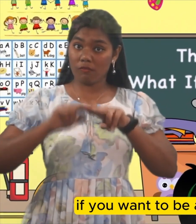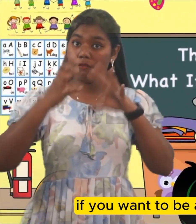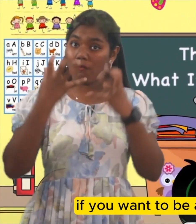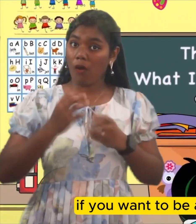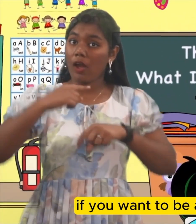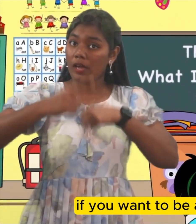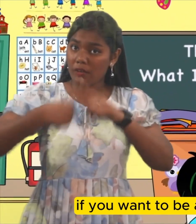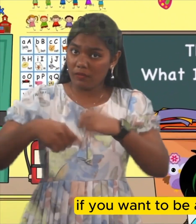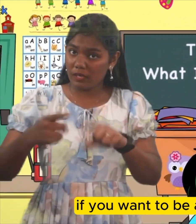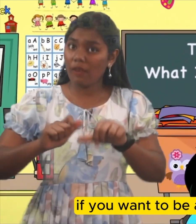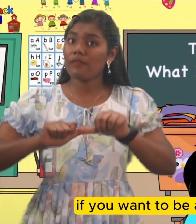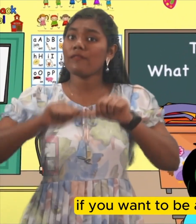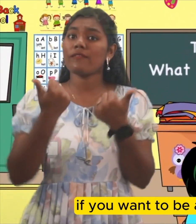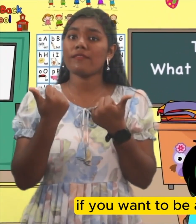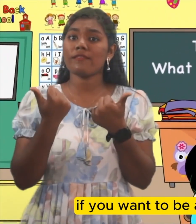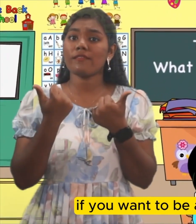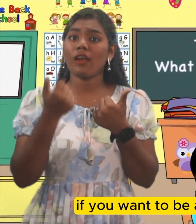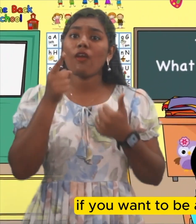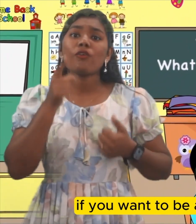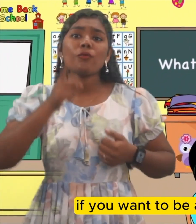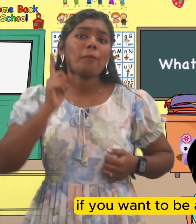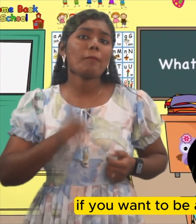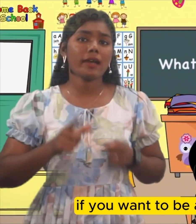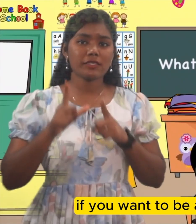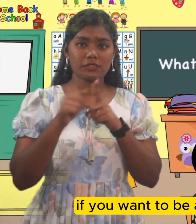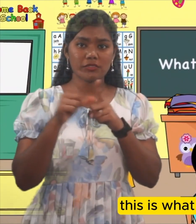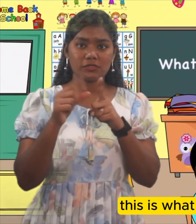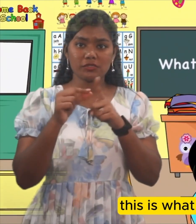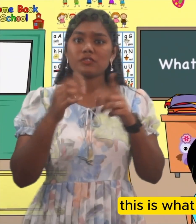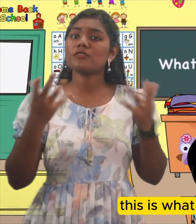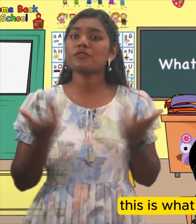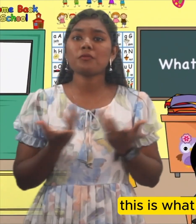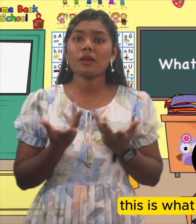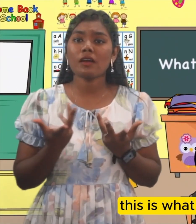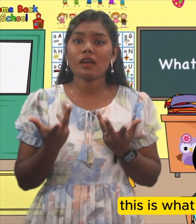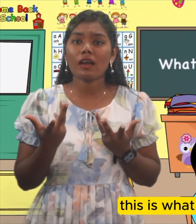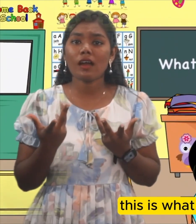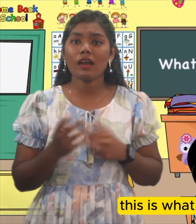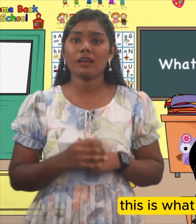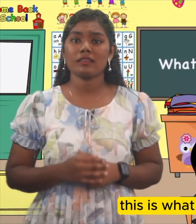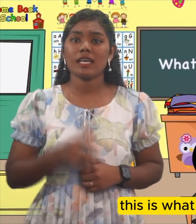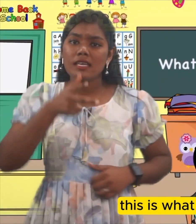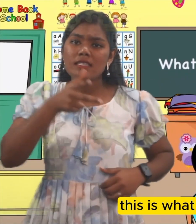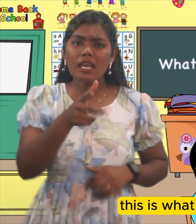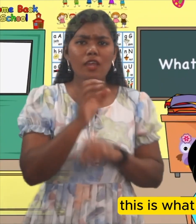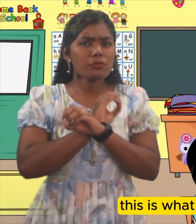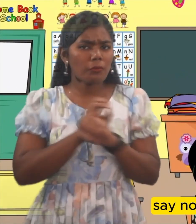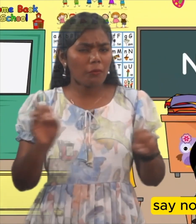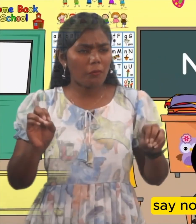If you wanna be a winner every time this is what you've got to do.